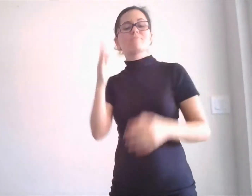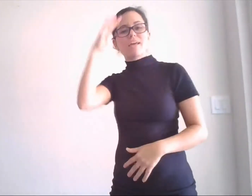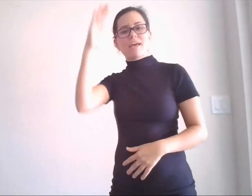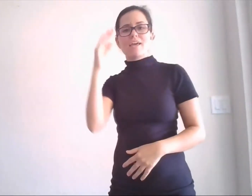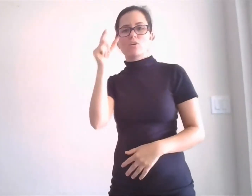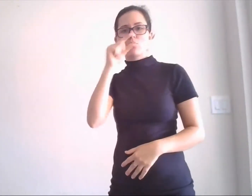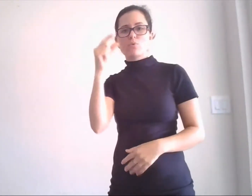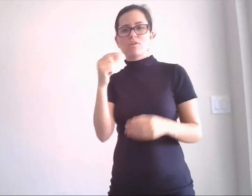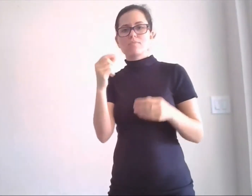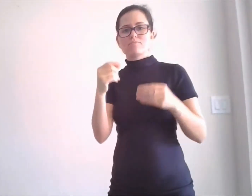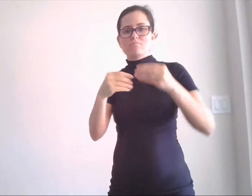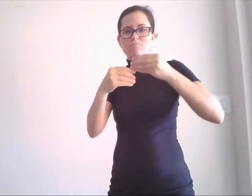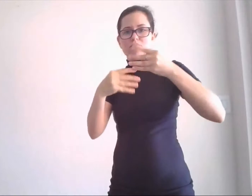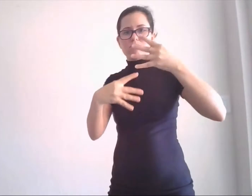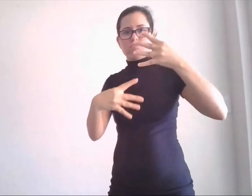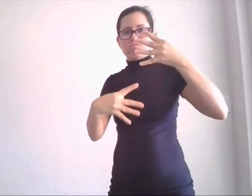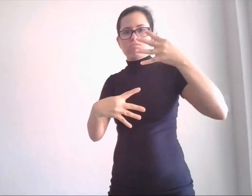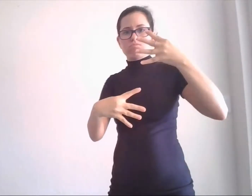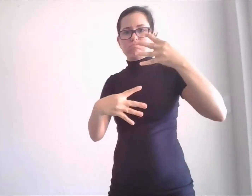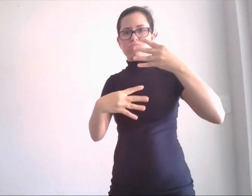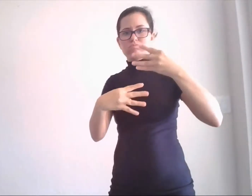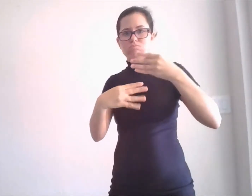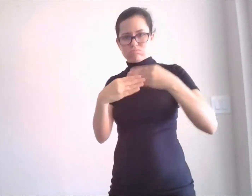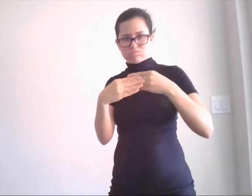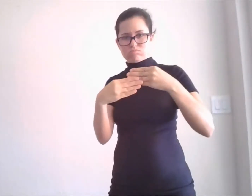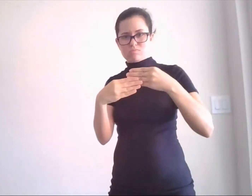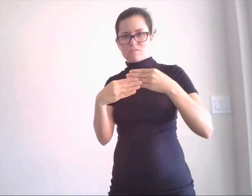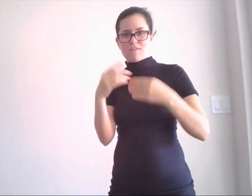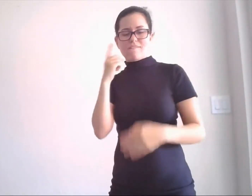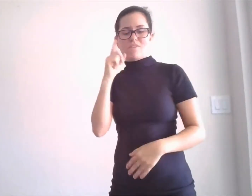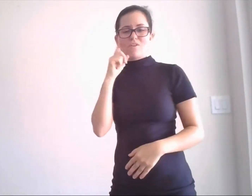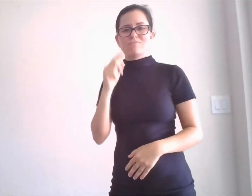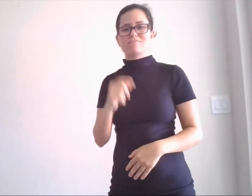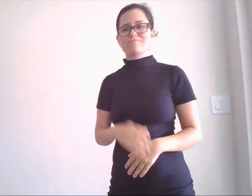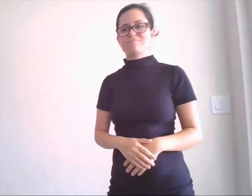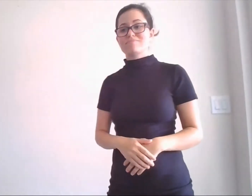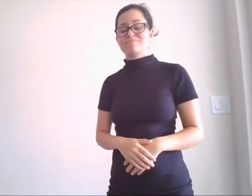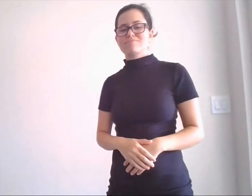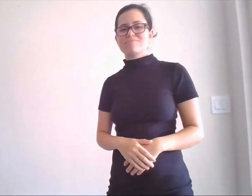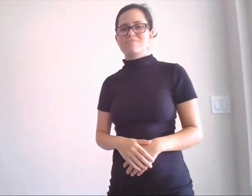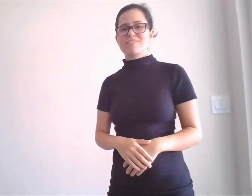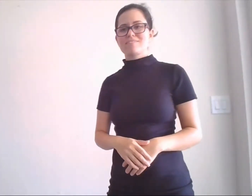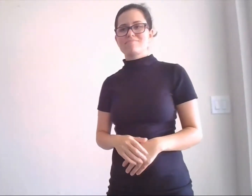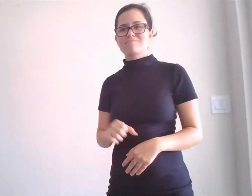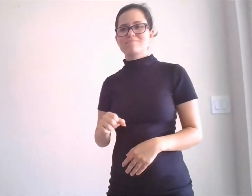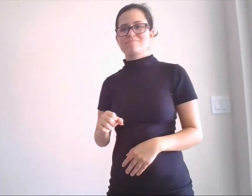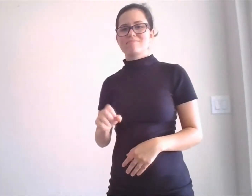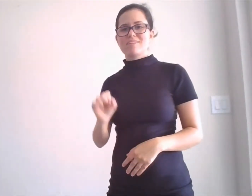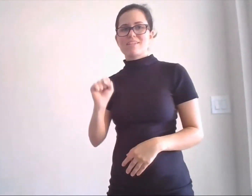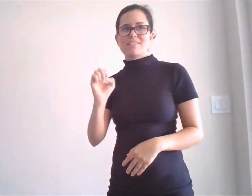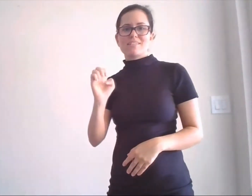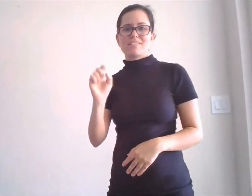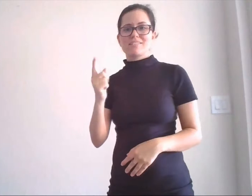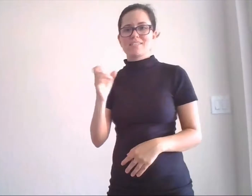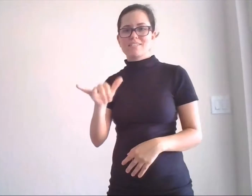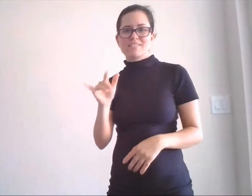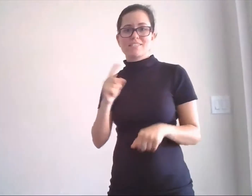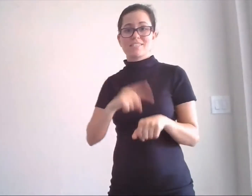You want your neighbors to be intimately familiar with you. But no, it's not about them. I just want to see the stars.